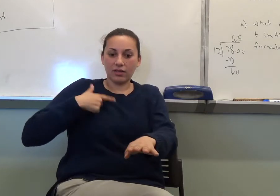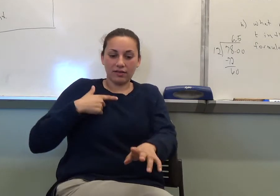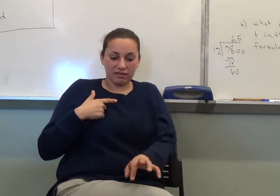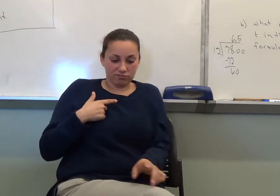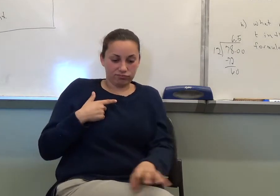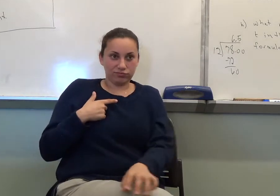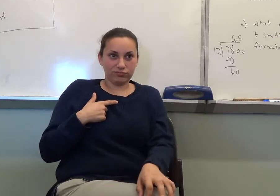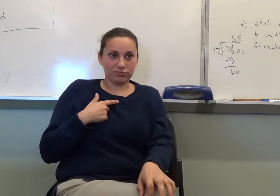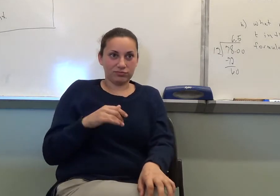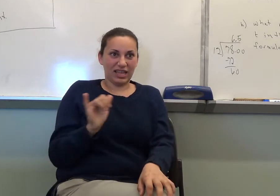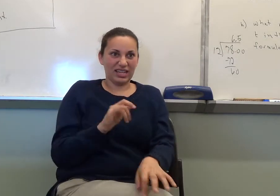periods